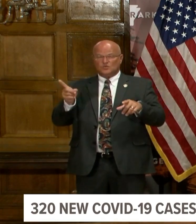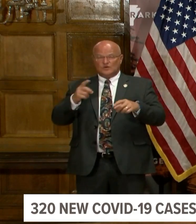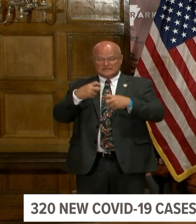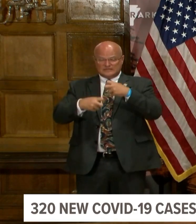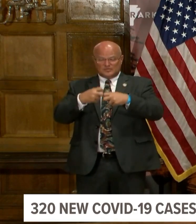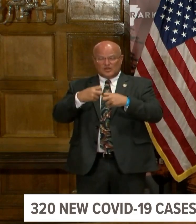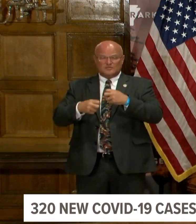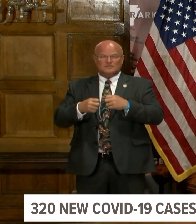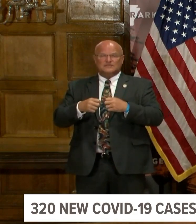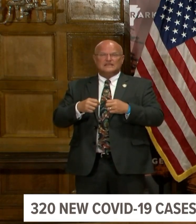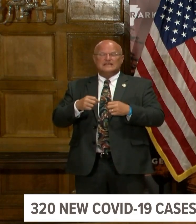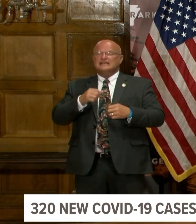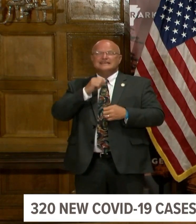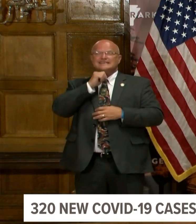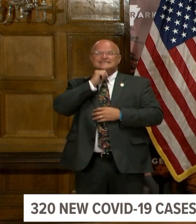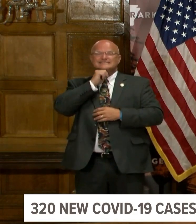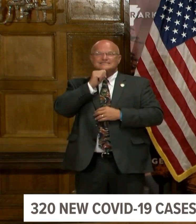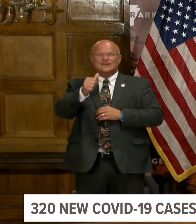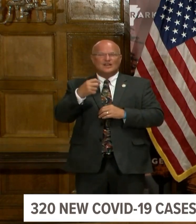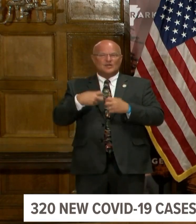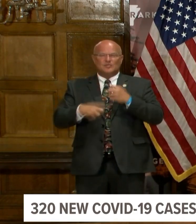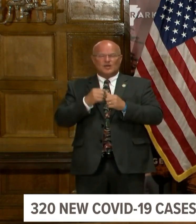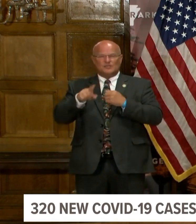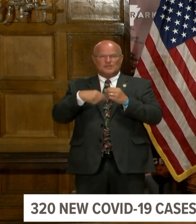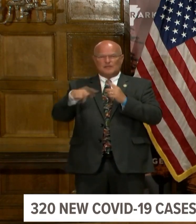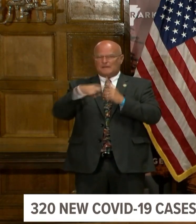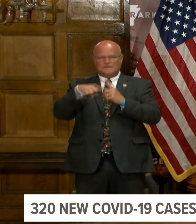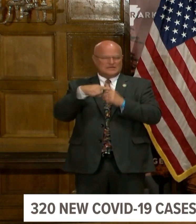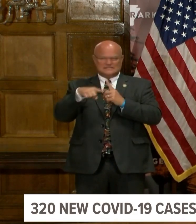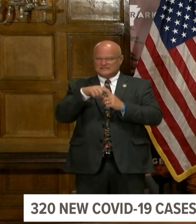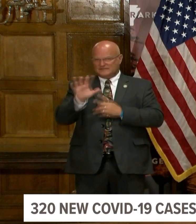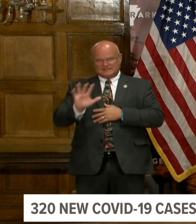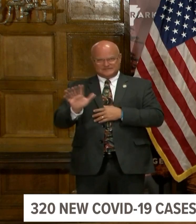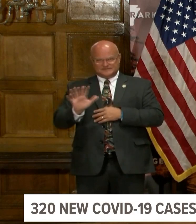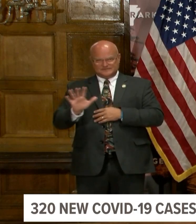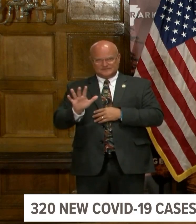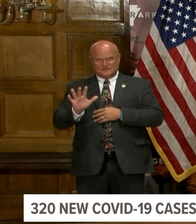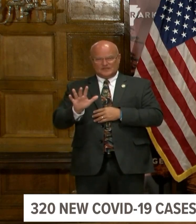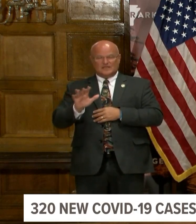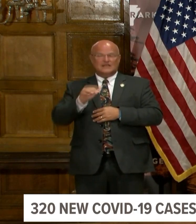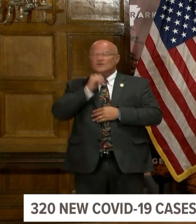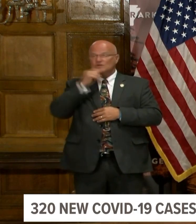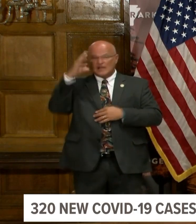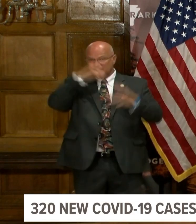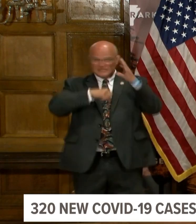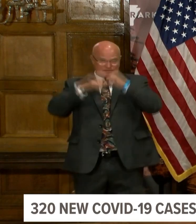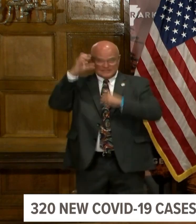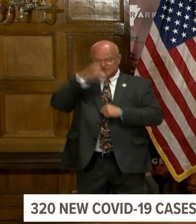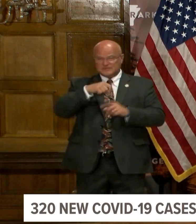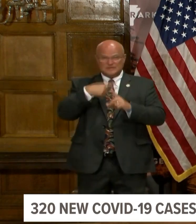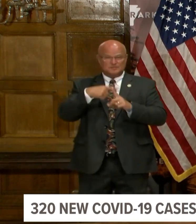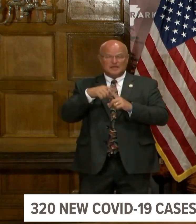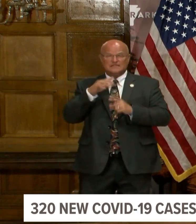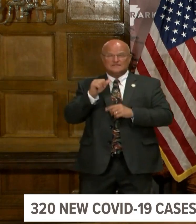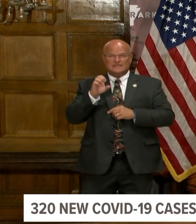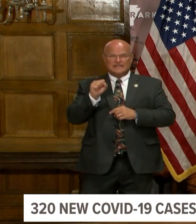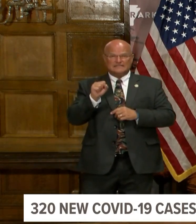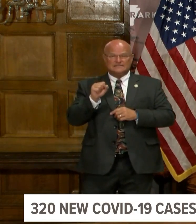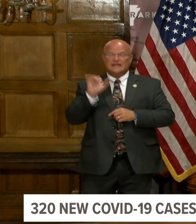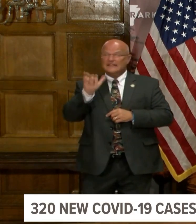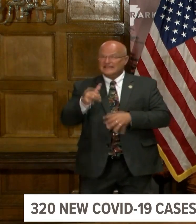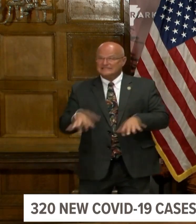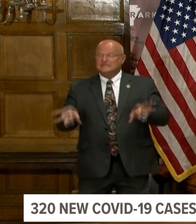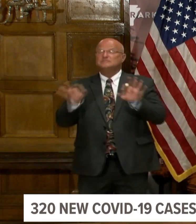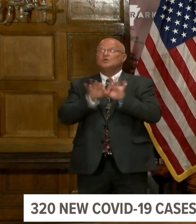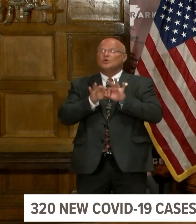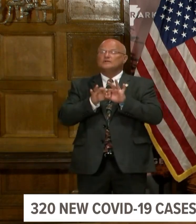is. It is not a problem with regard to positivity. We are not missing any positive cases, and I think that's very important to